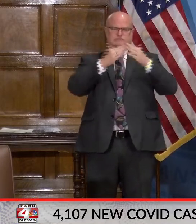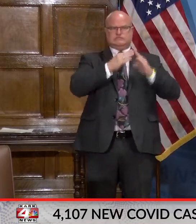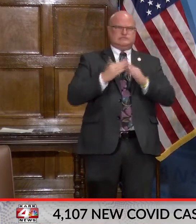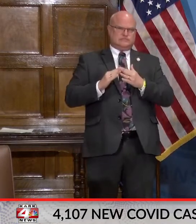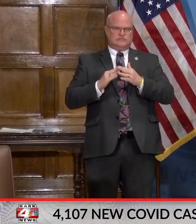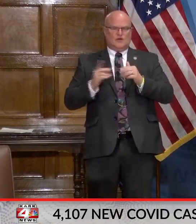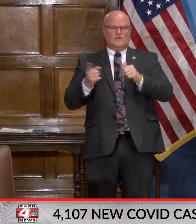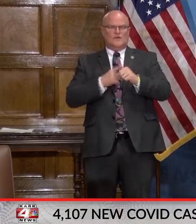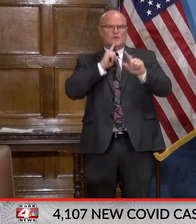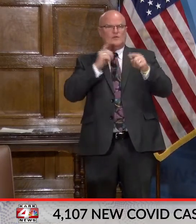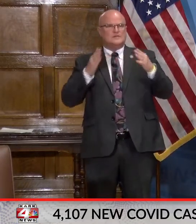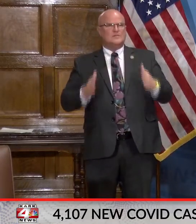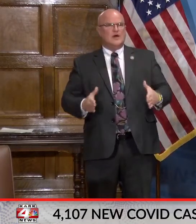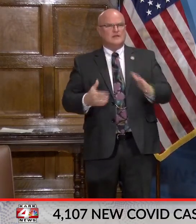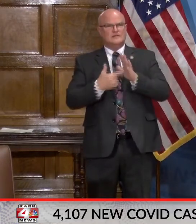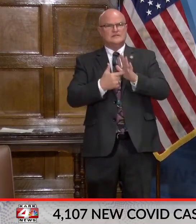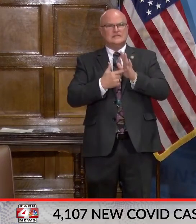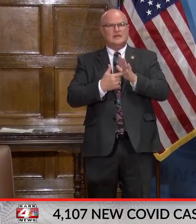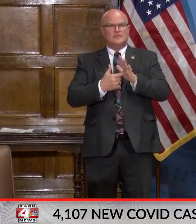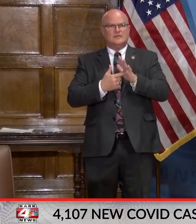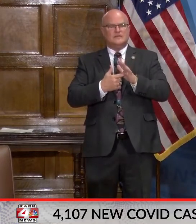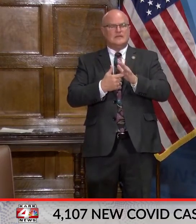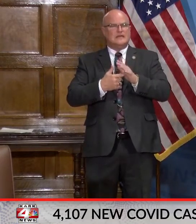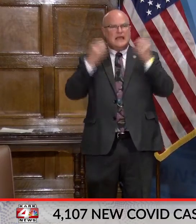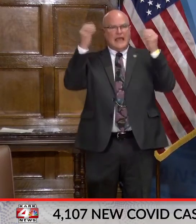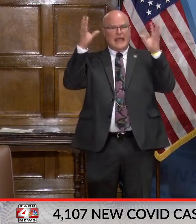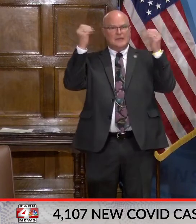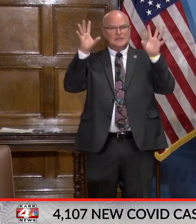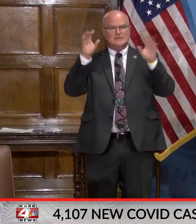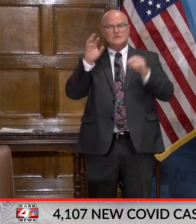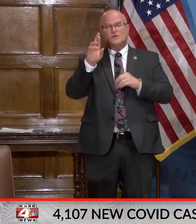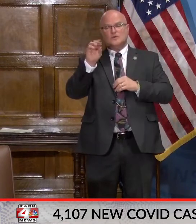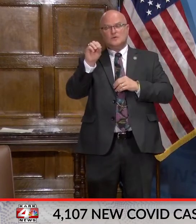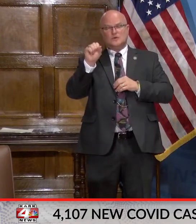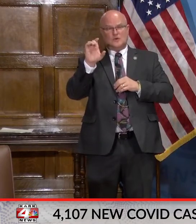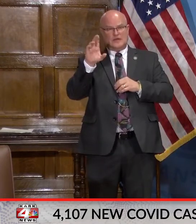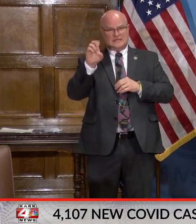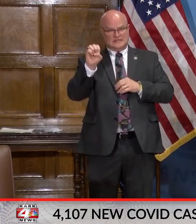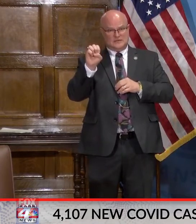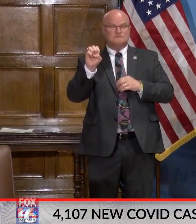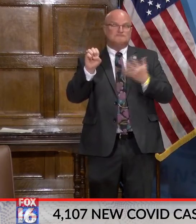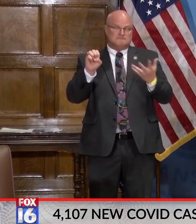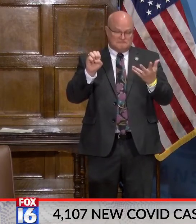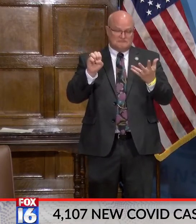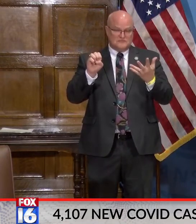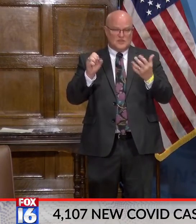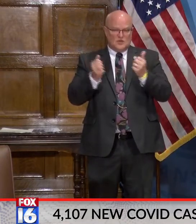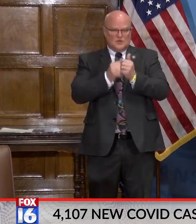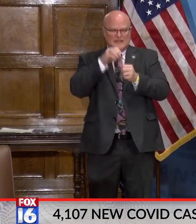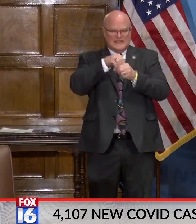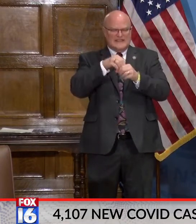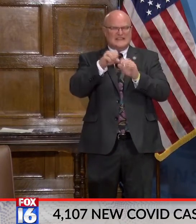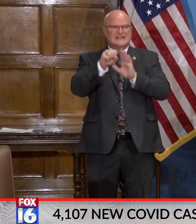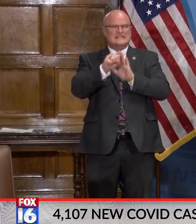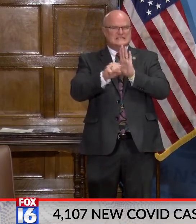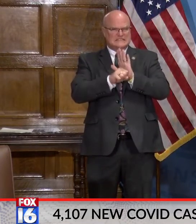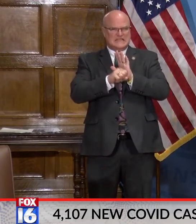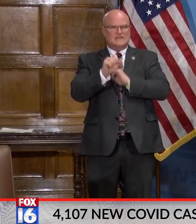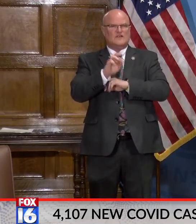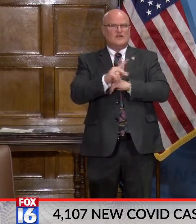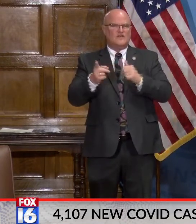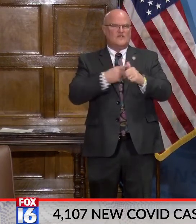first responders are, for example, ambulance crews or rescue crews. So it fits within the scope of the